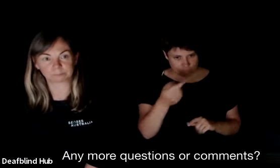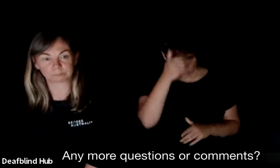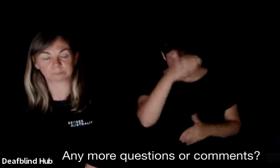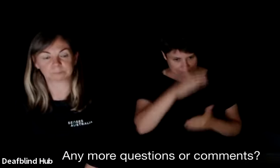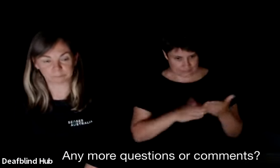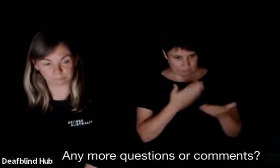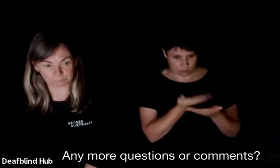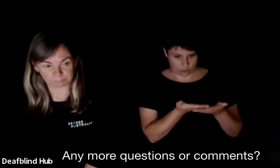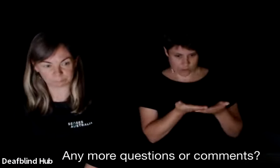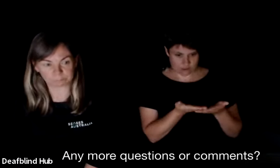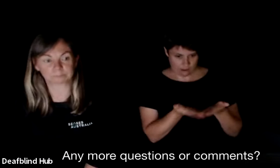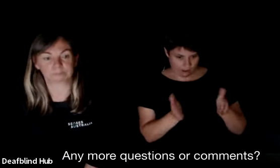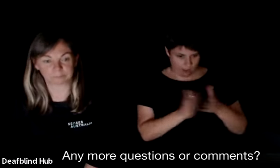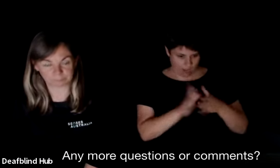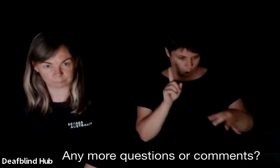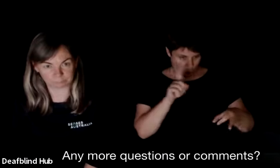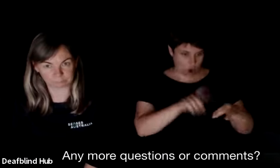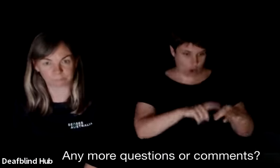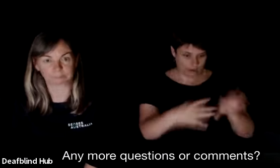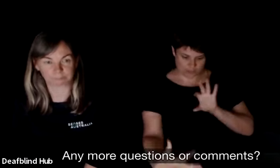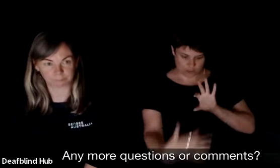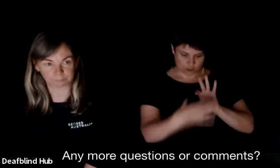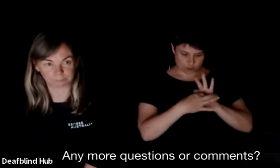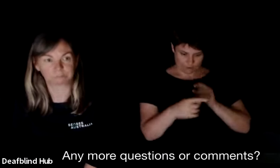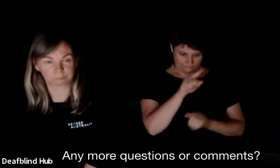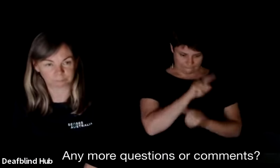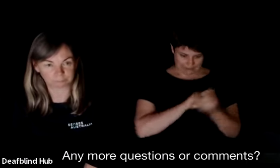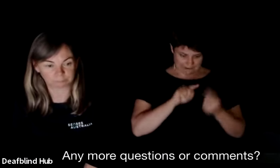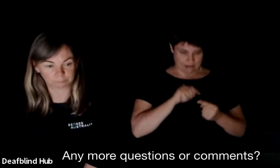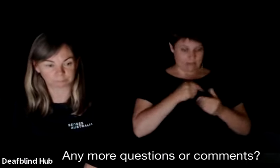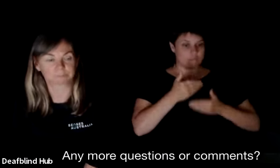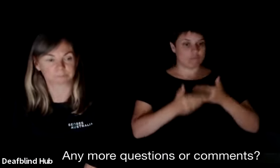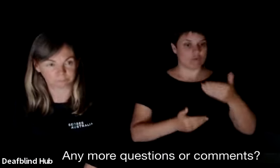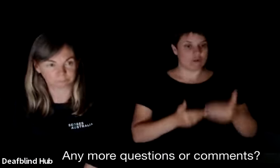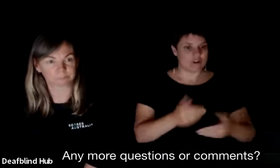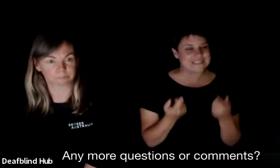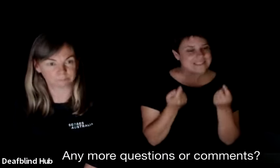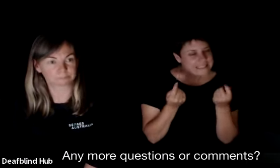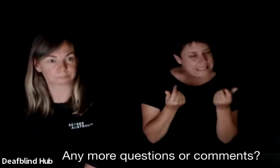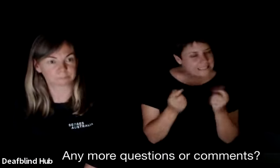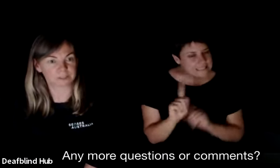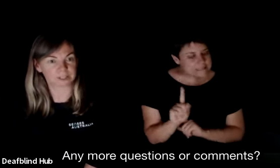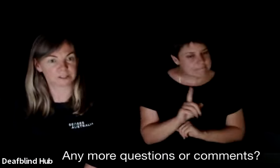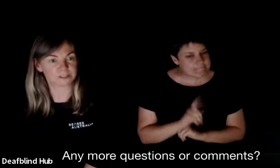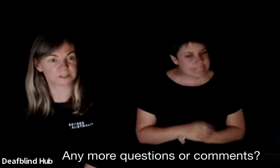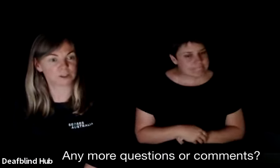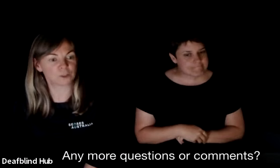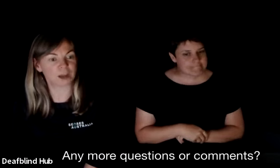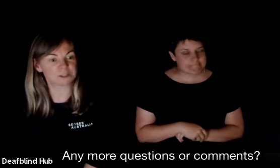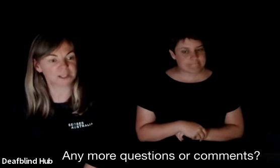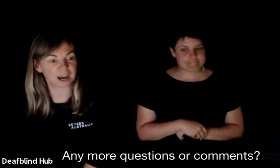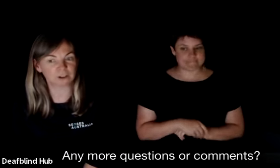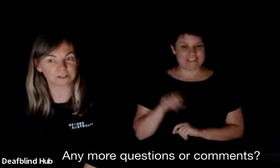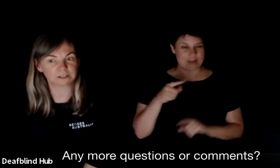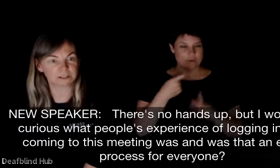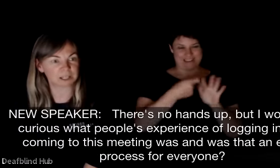in and coming to this meeting was, and was that an easy process for everyone? So that